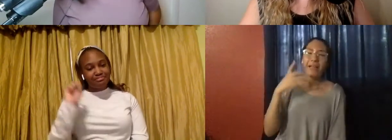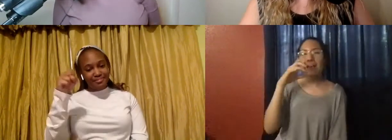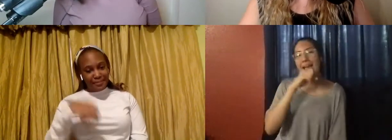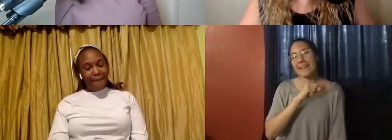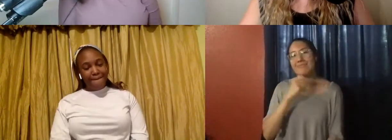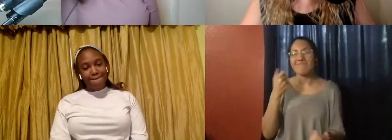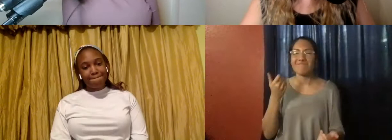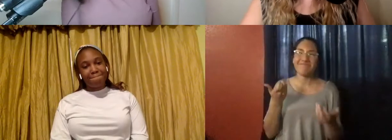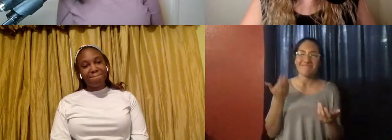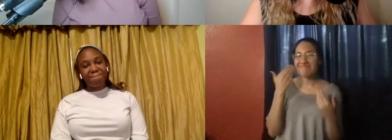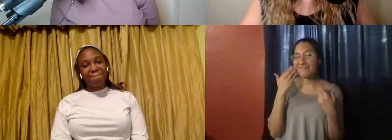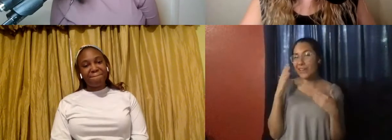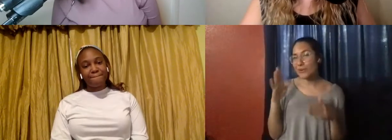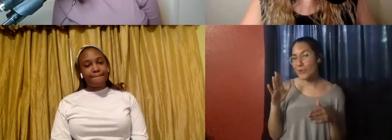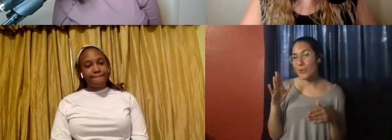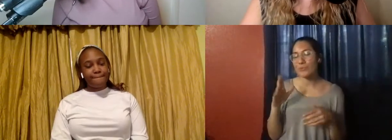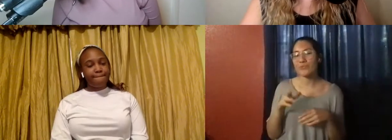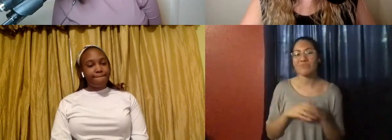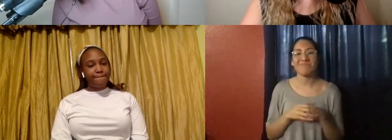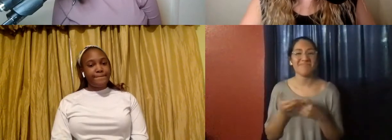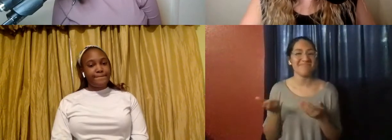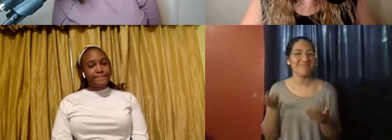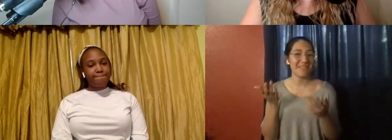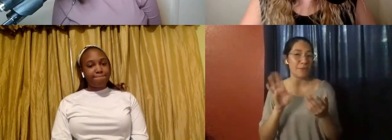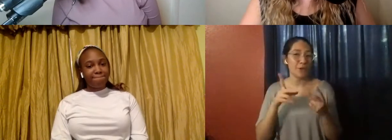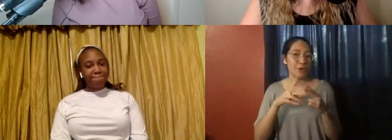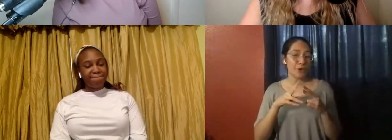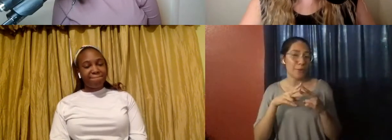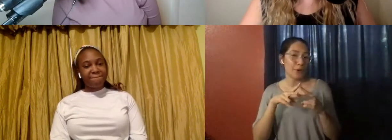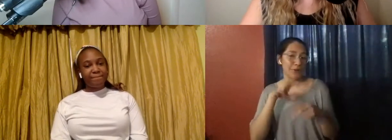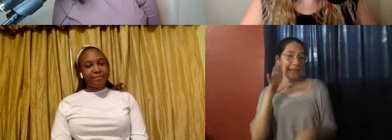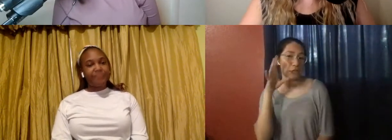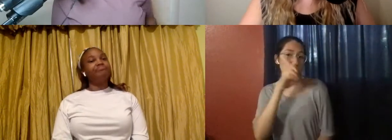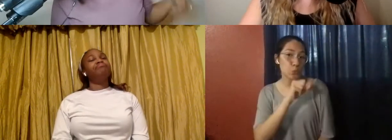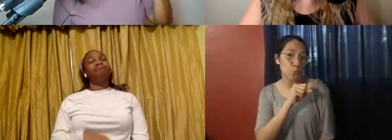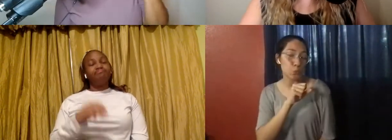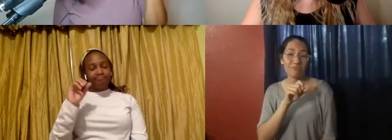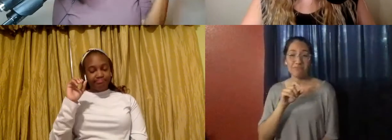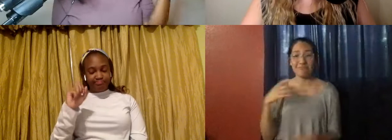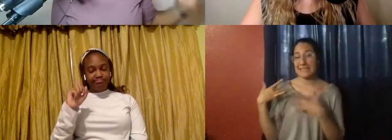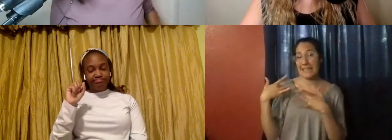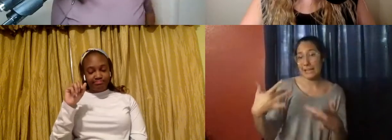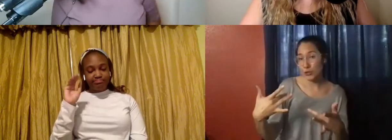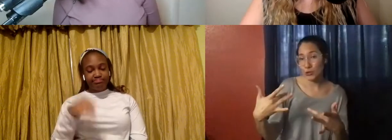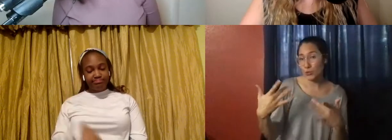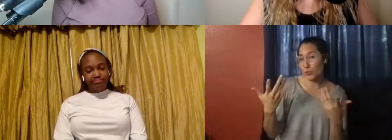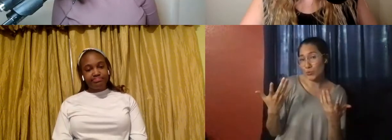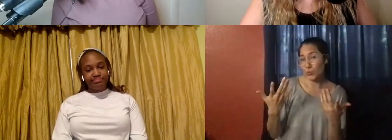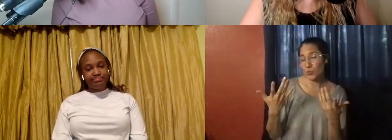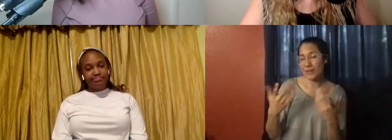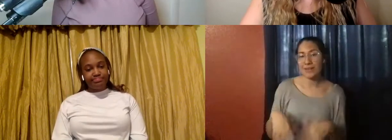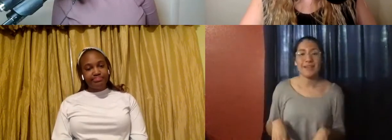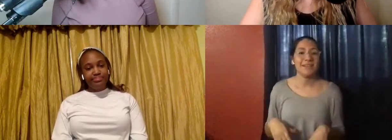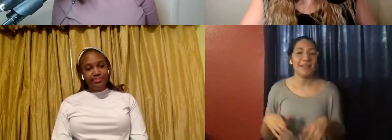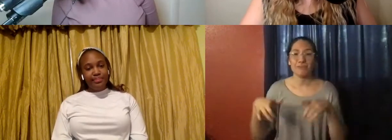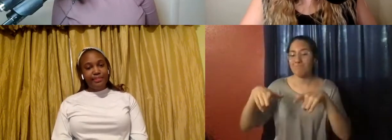know. Your partner might assume that this is just your normal upkeep. Like, oh, well, it's bald now. Maybe she's got a standing